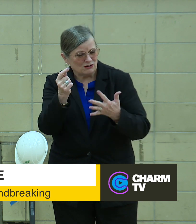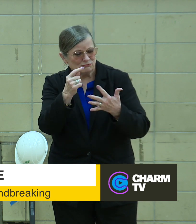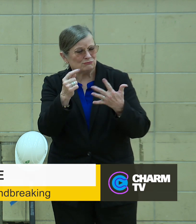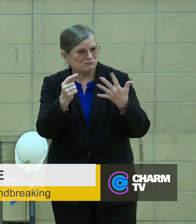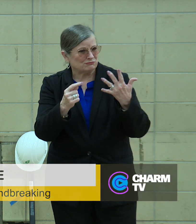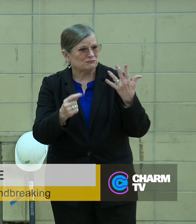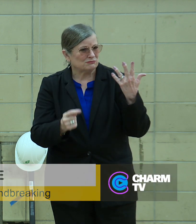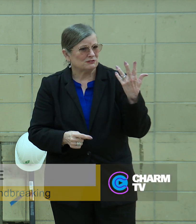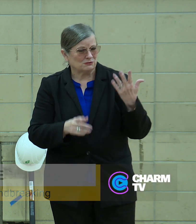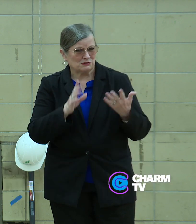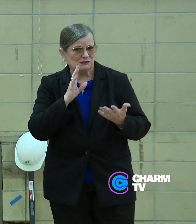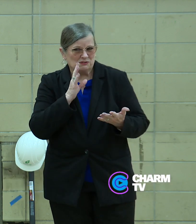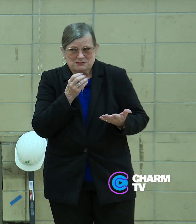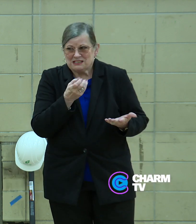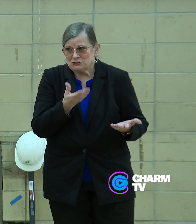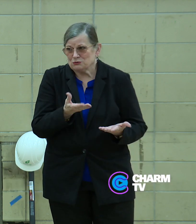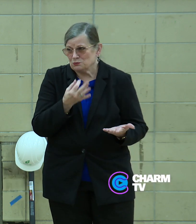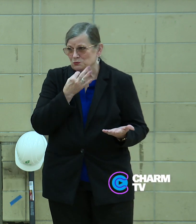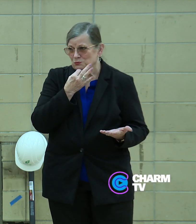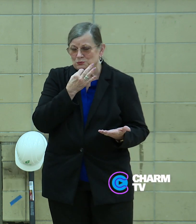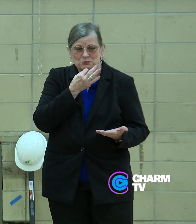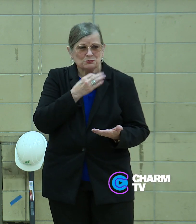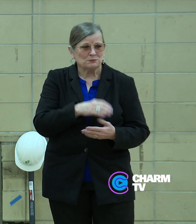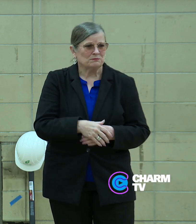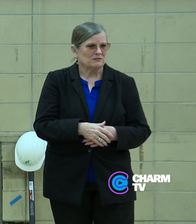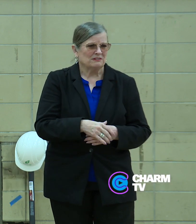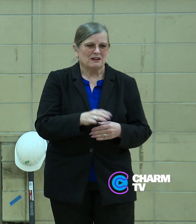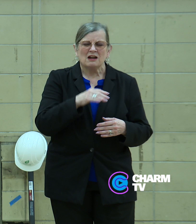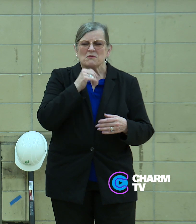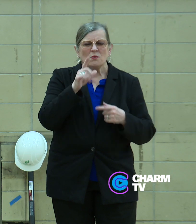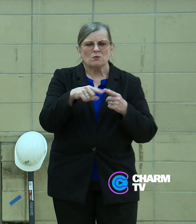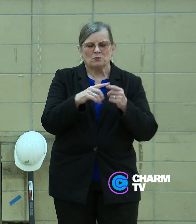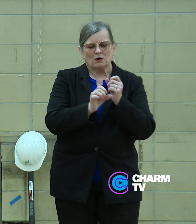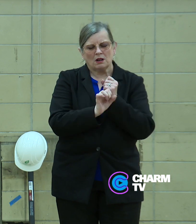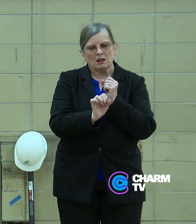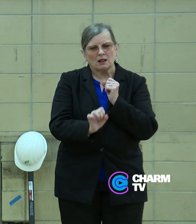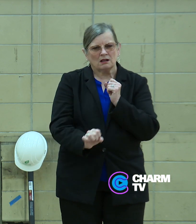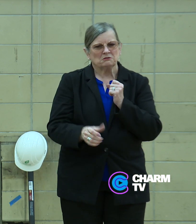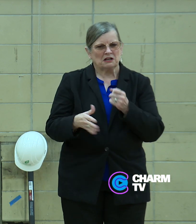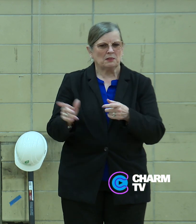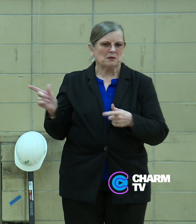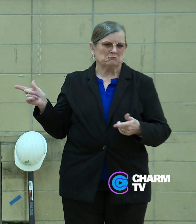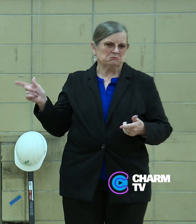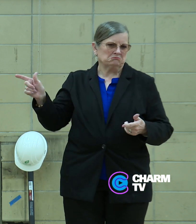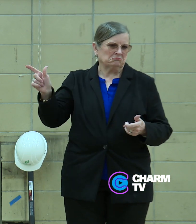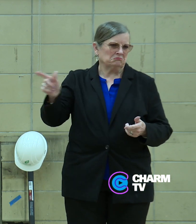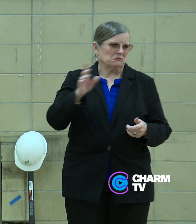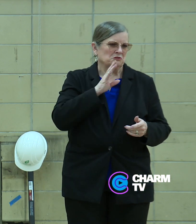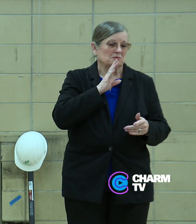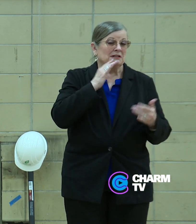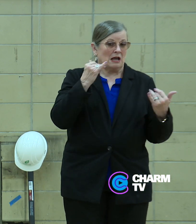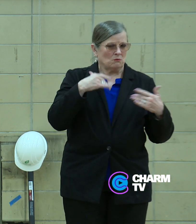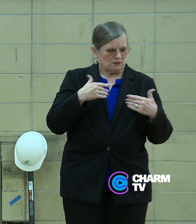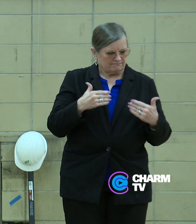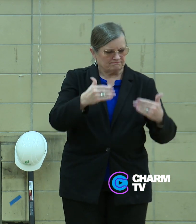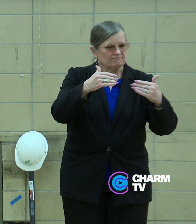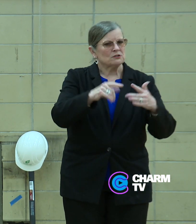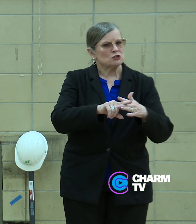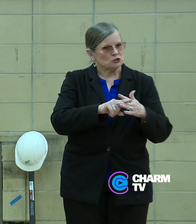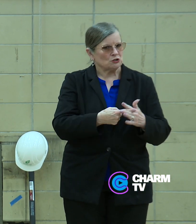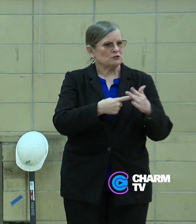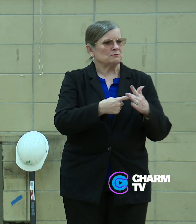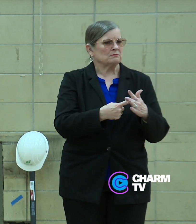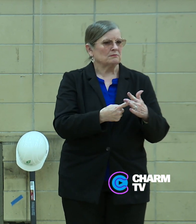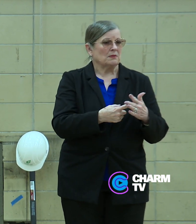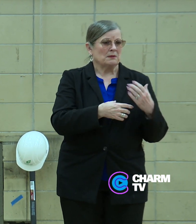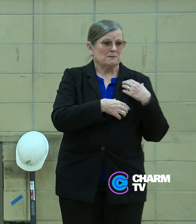here shortly. But without further ado, can we get this meeting started and this press conference with Mayor Scott